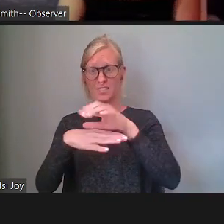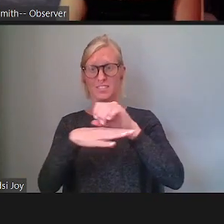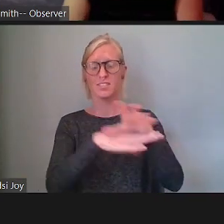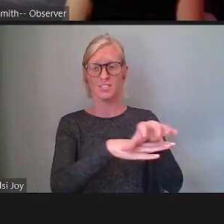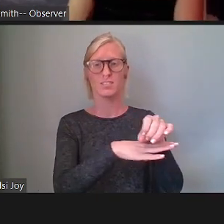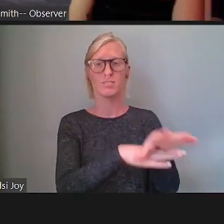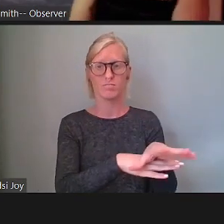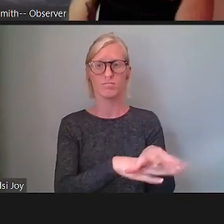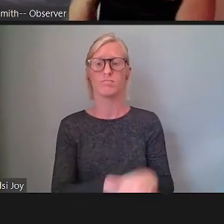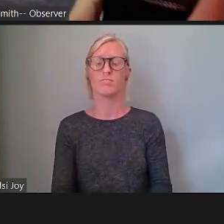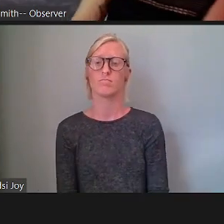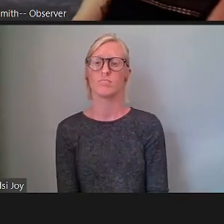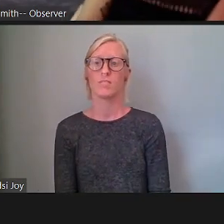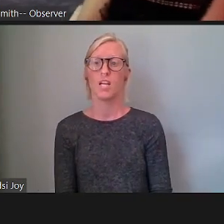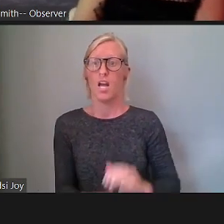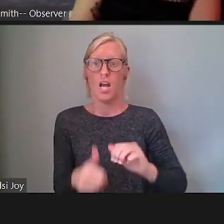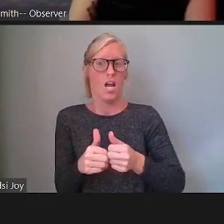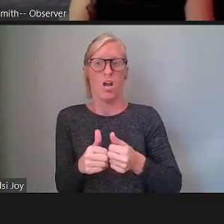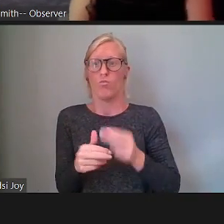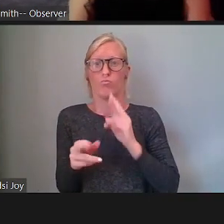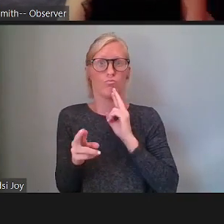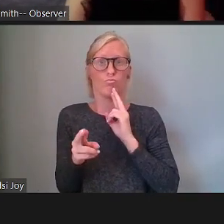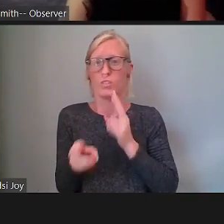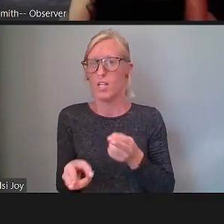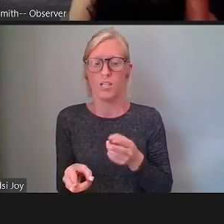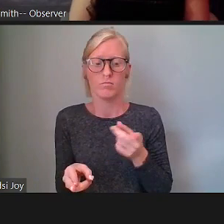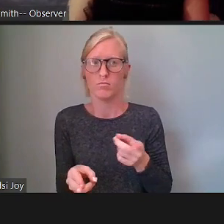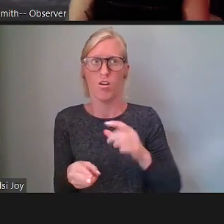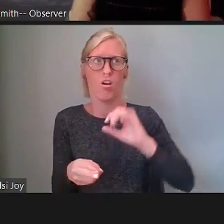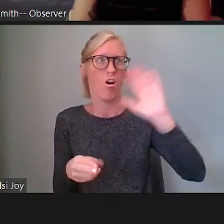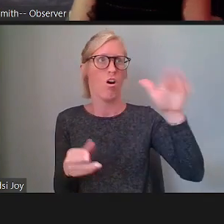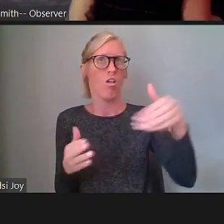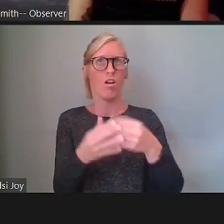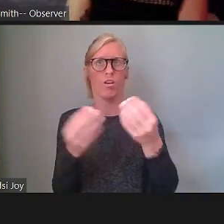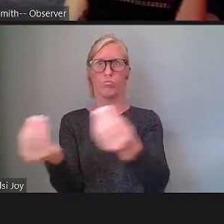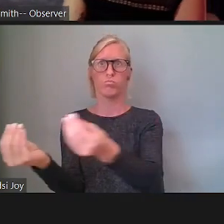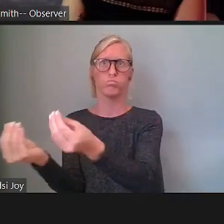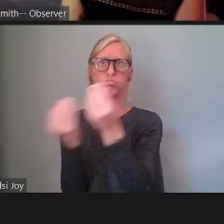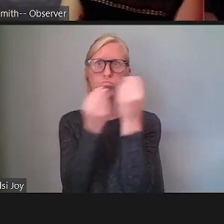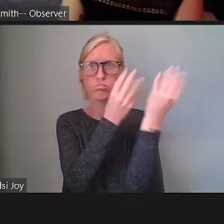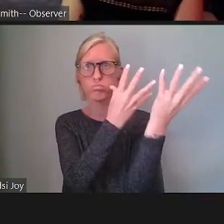to react to all this news around us?